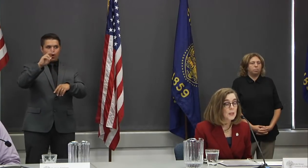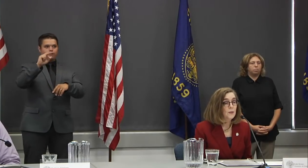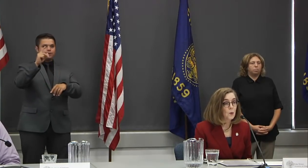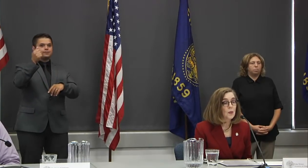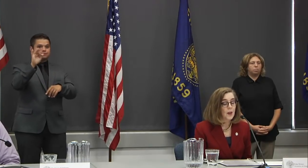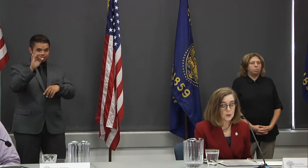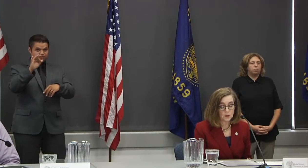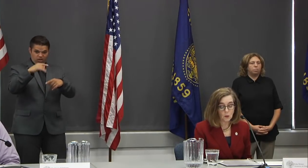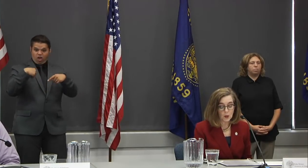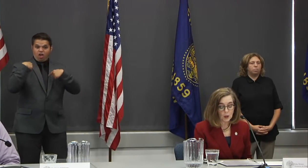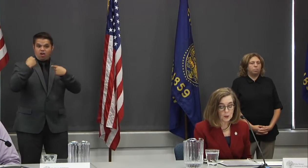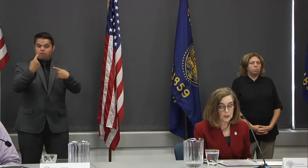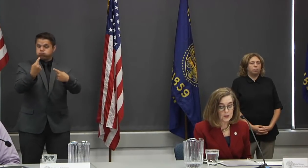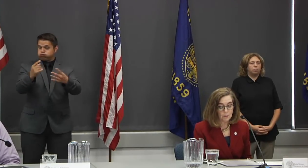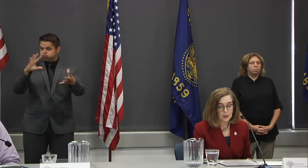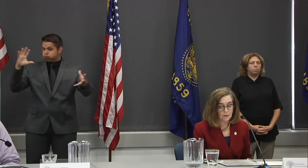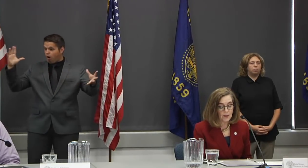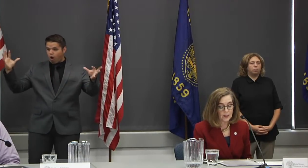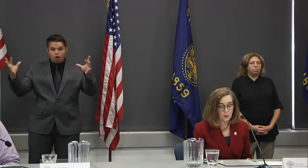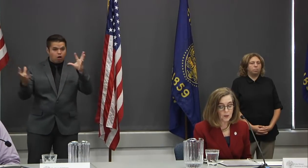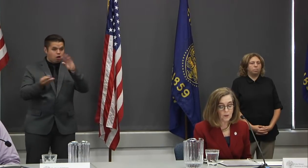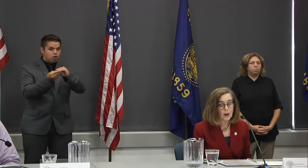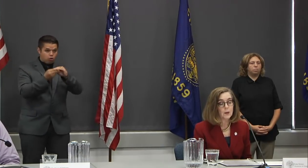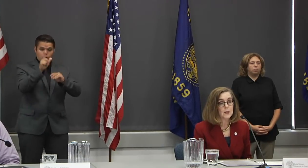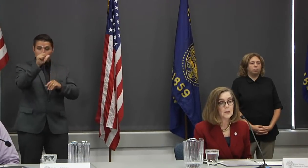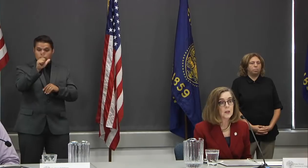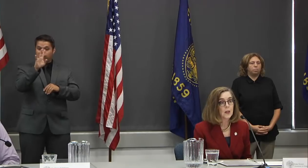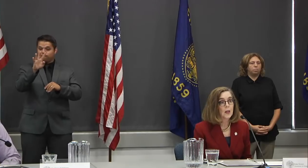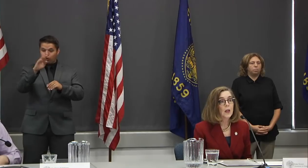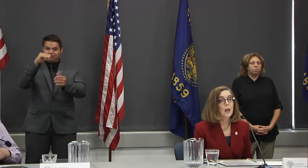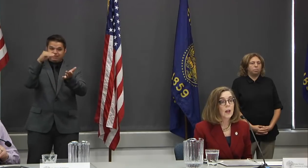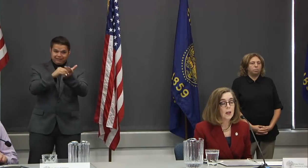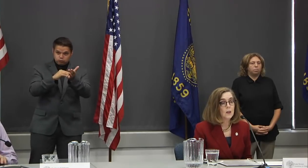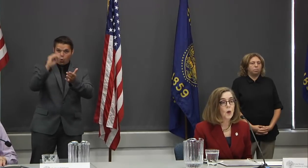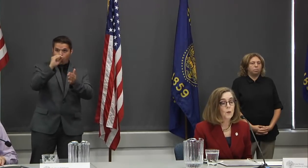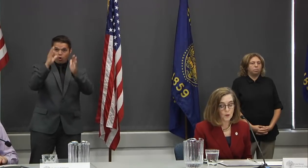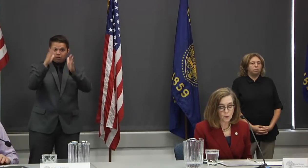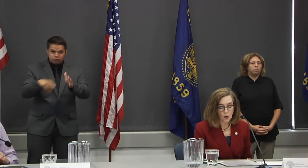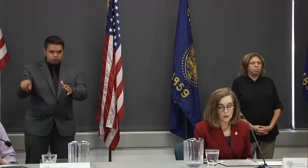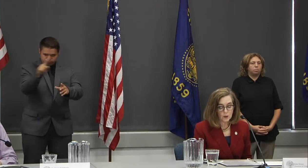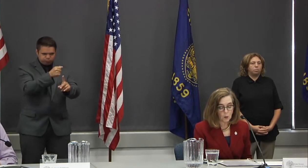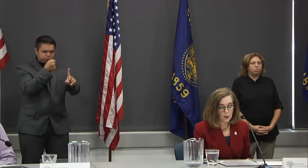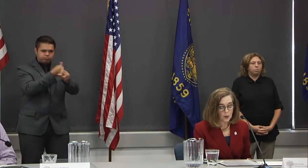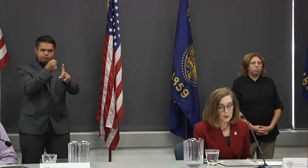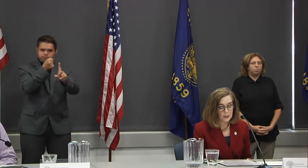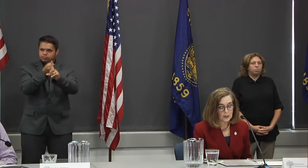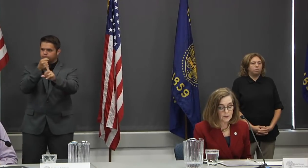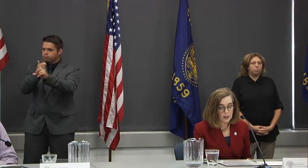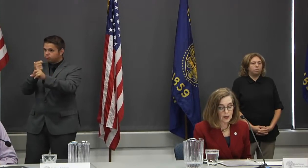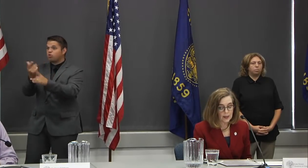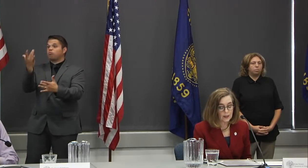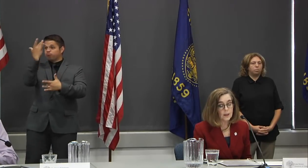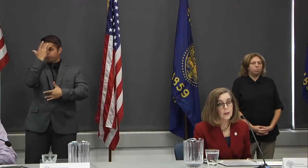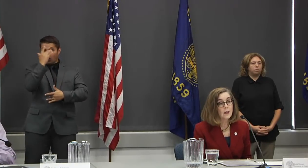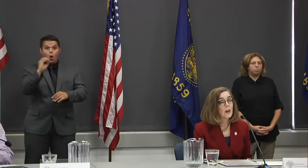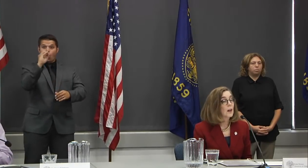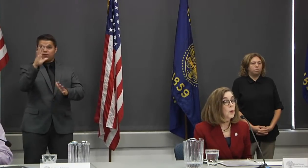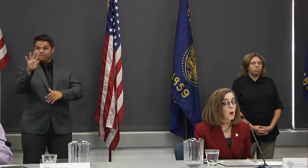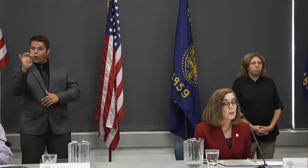than 24,000 Oregonians have been infected with the virus, and over 400 Oregonians have